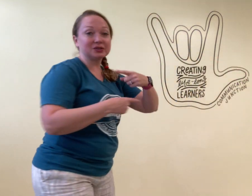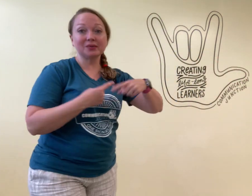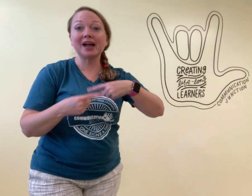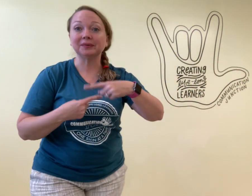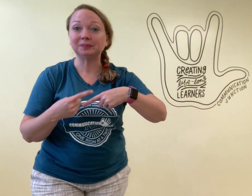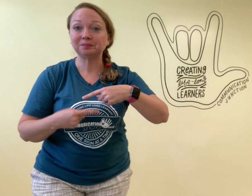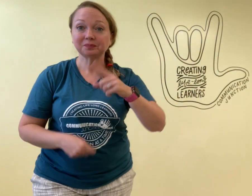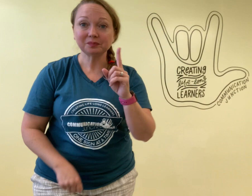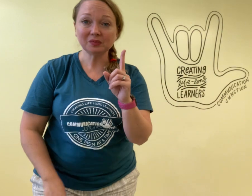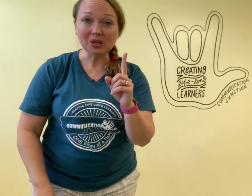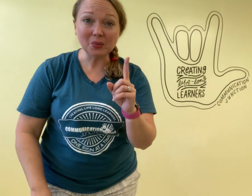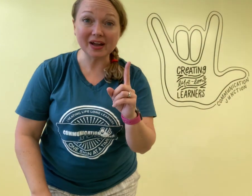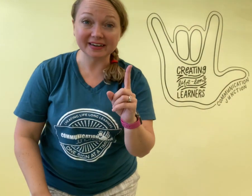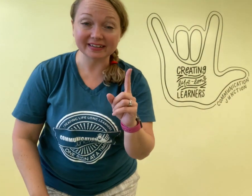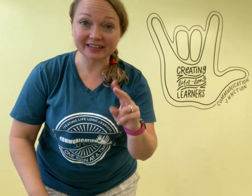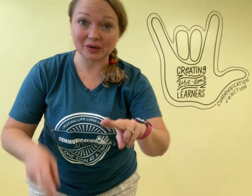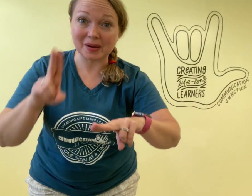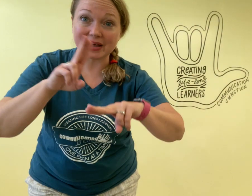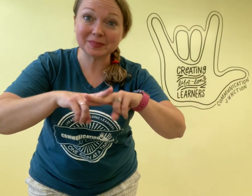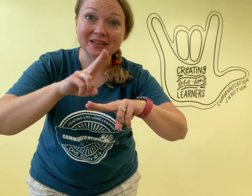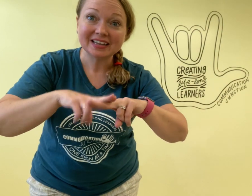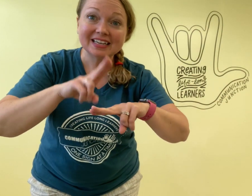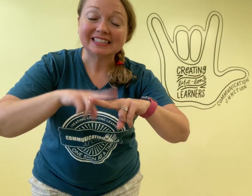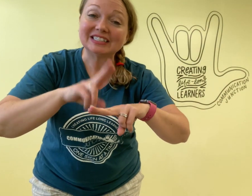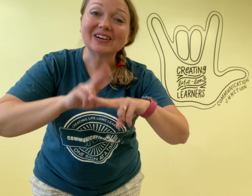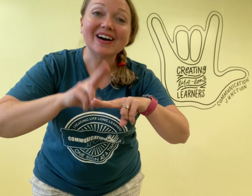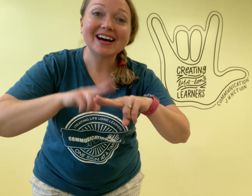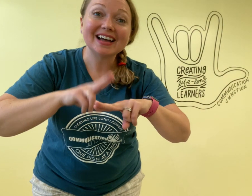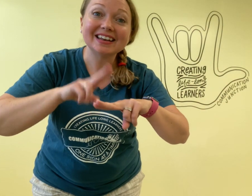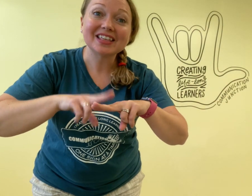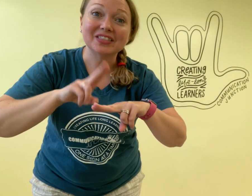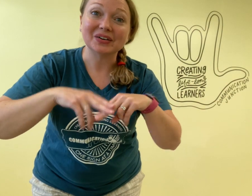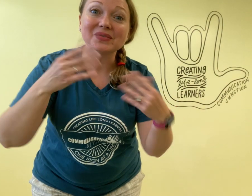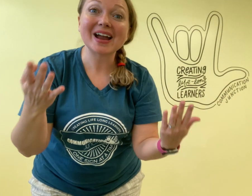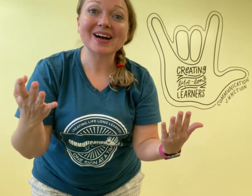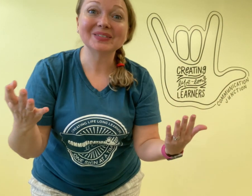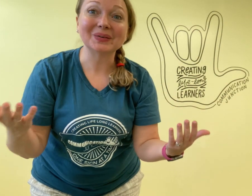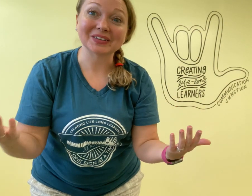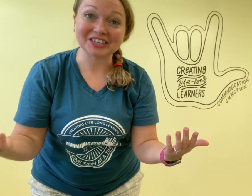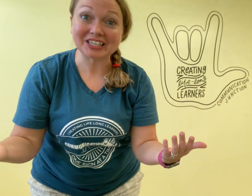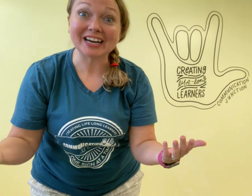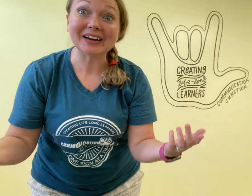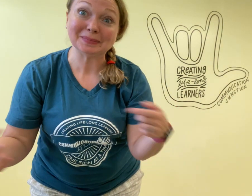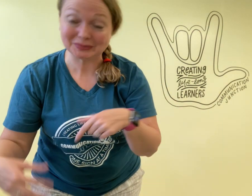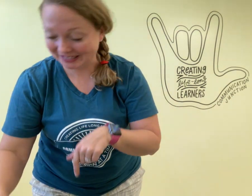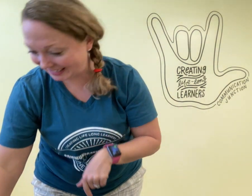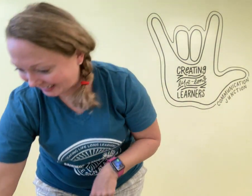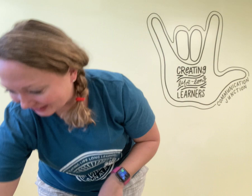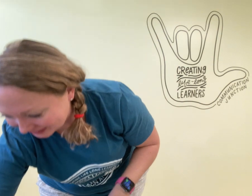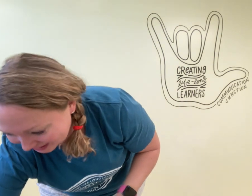around. 1 little bottom sits on the ground or the chair, and Miss Whitney's got to get her chair back